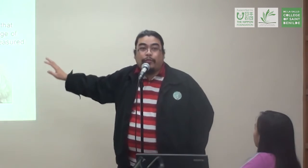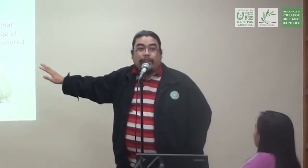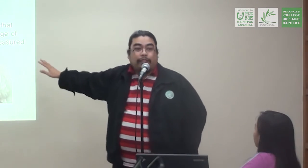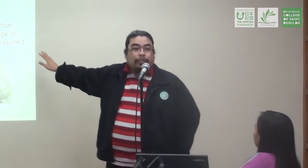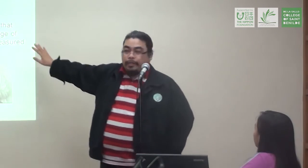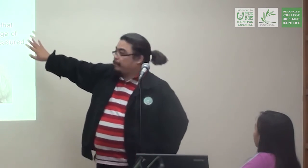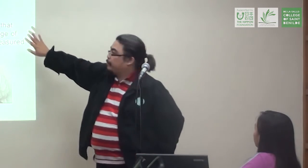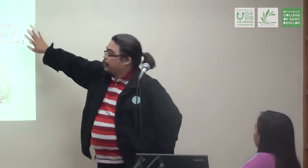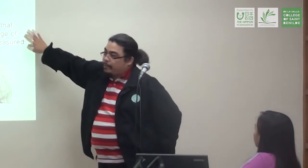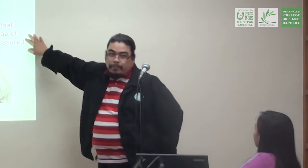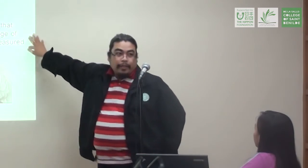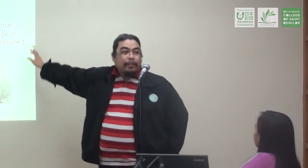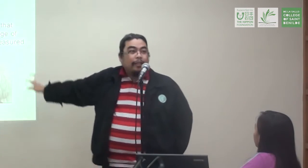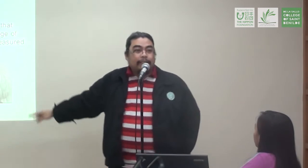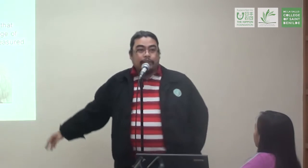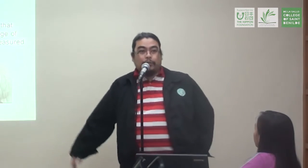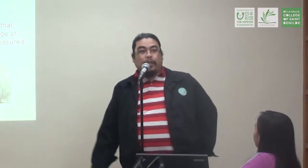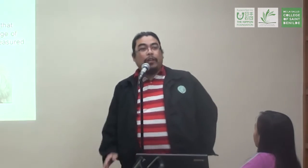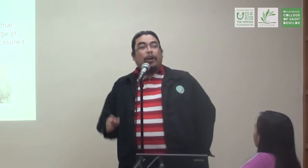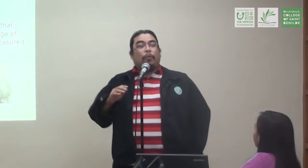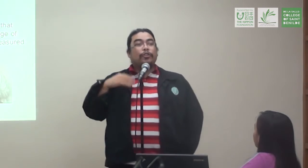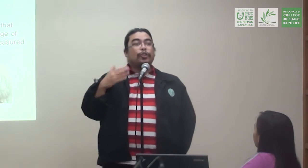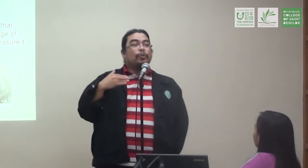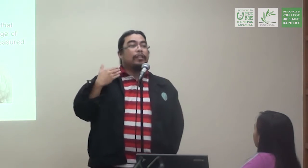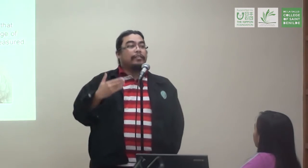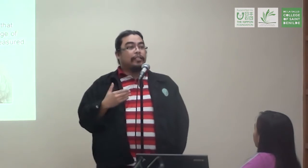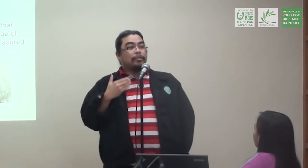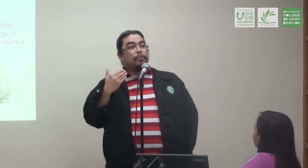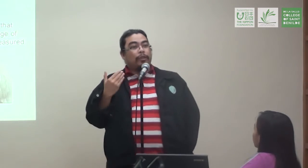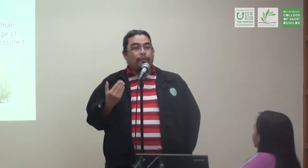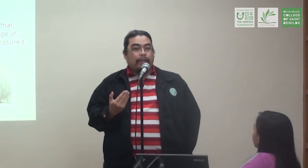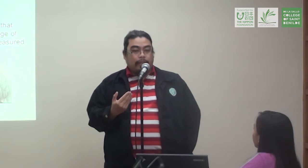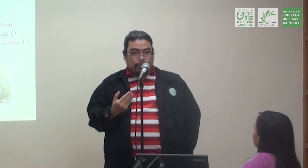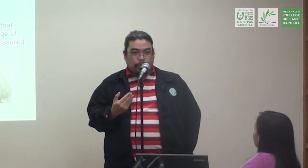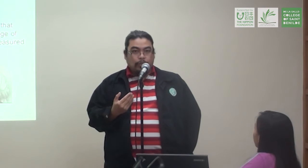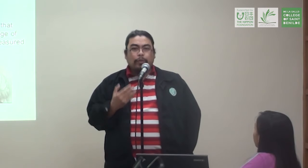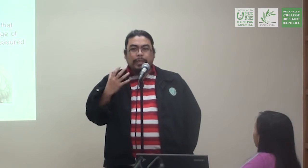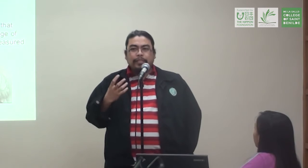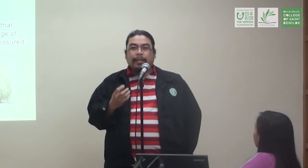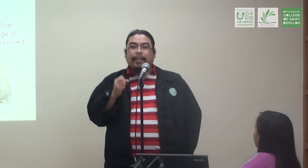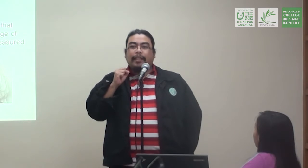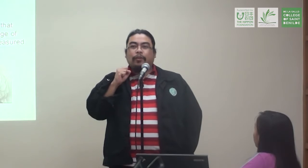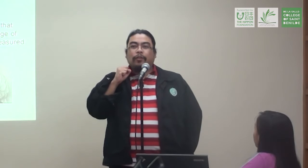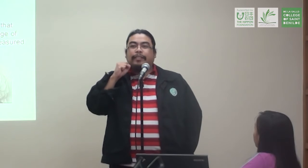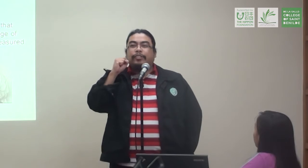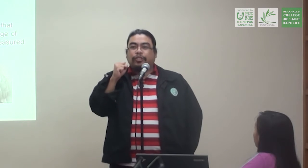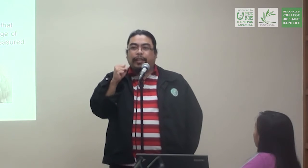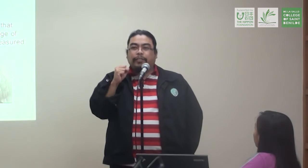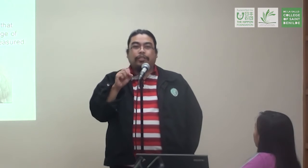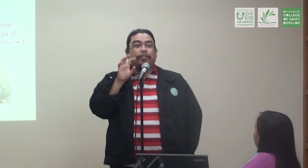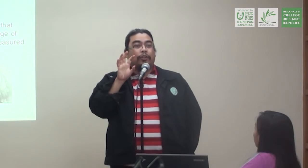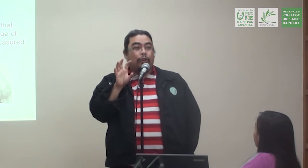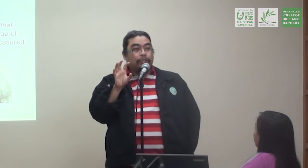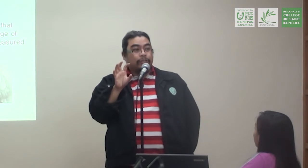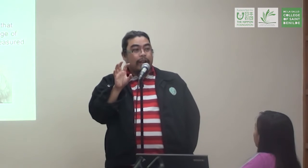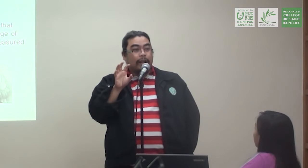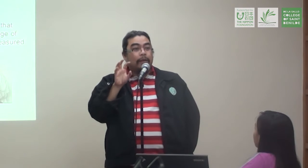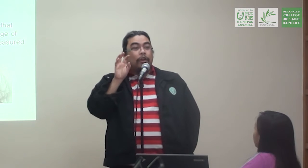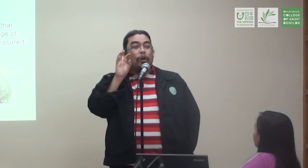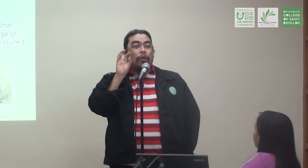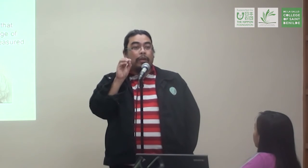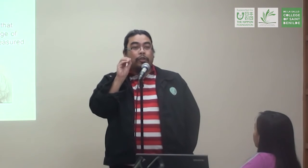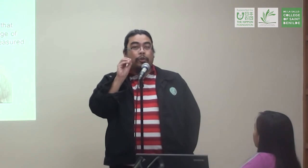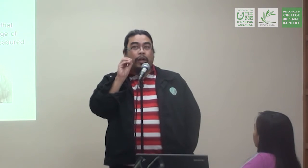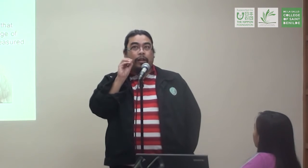test modification. This one. When you do a test modification, you basically already change the